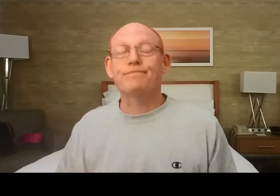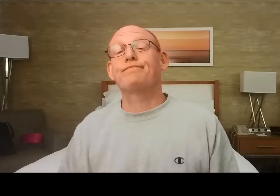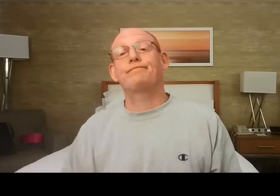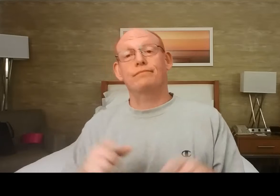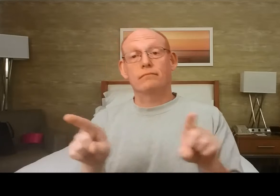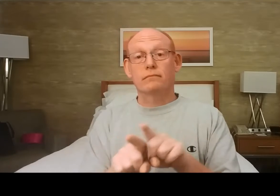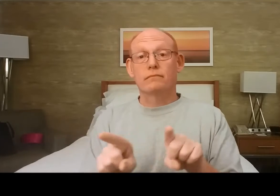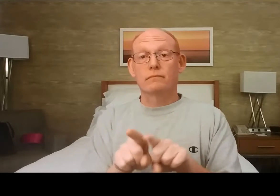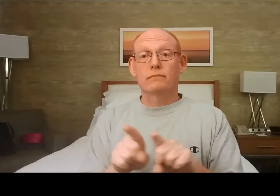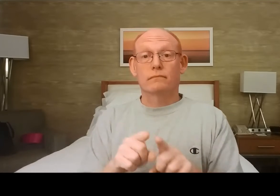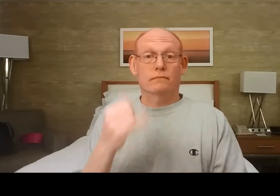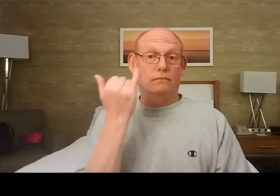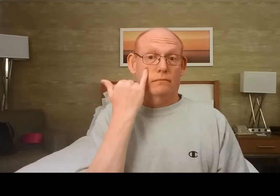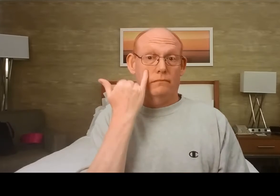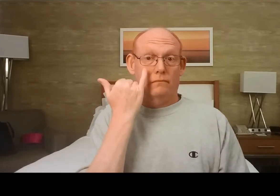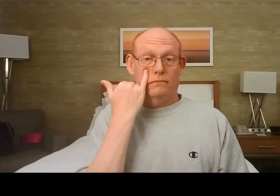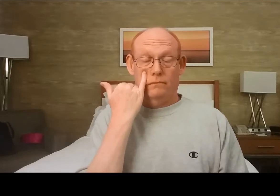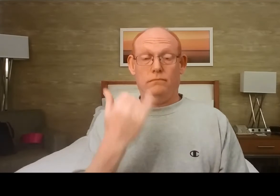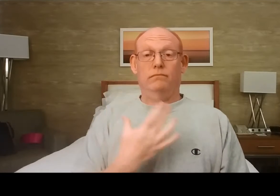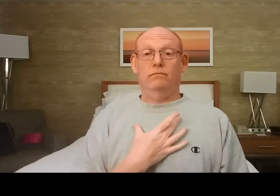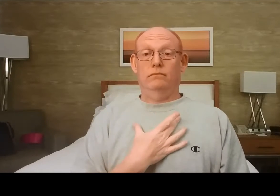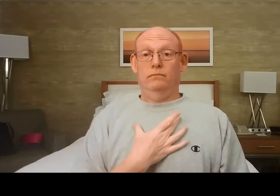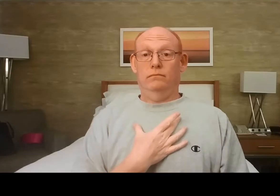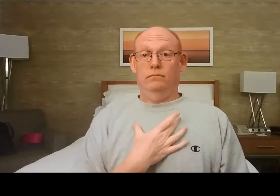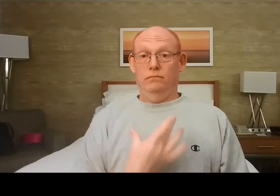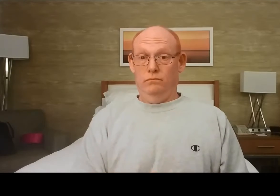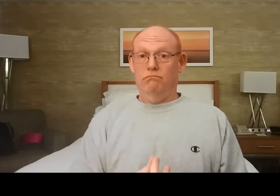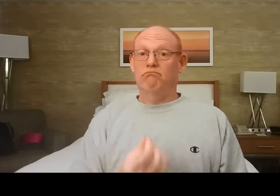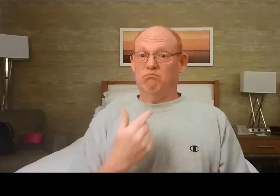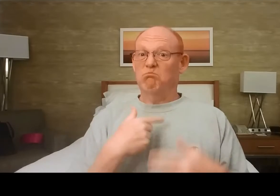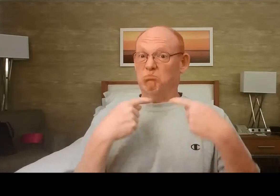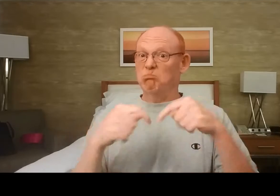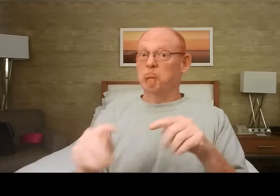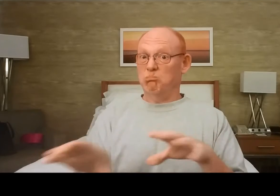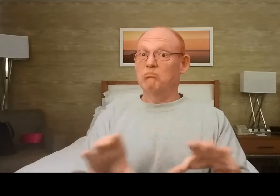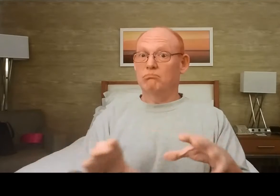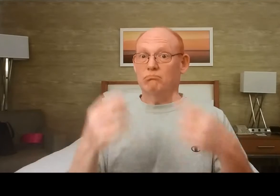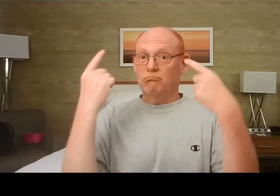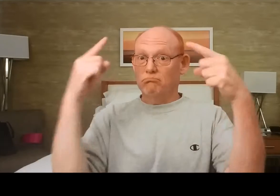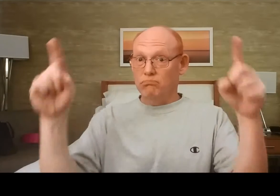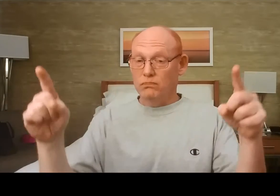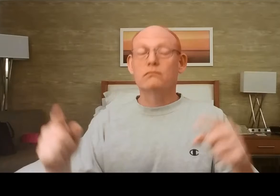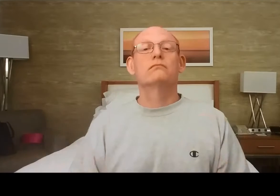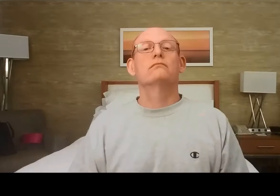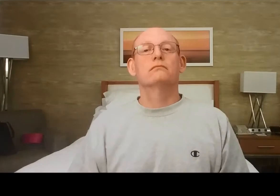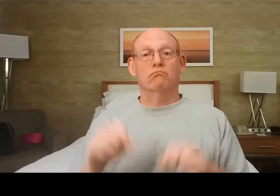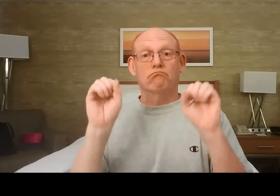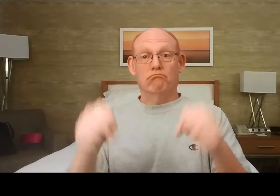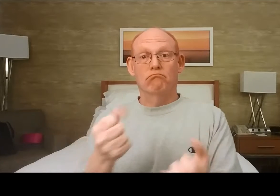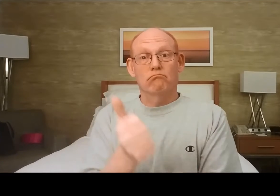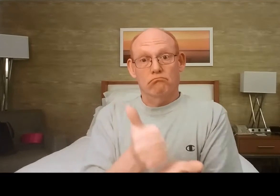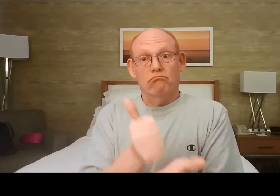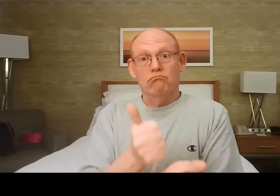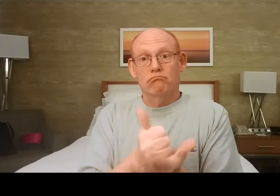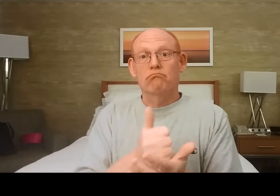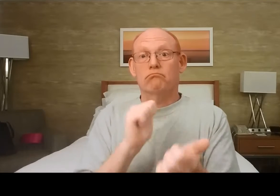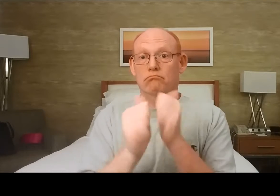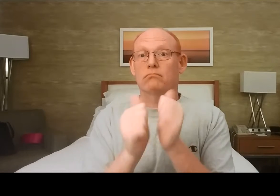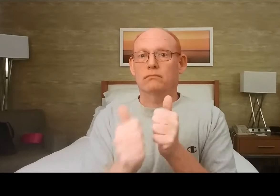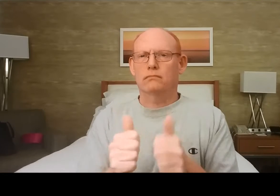Also, if you like what I'm trying to do with this campaign and you'd want to see me win, see a Green win, and you'd